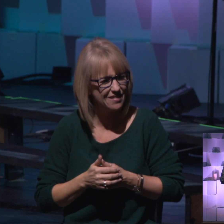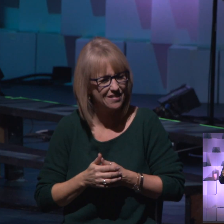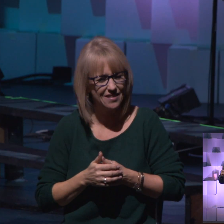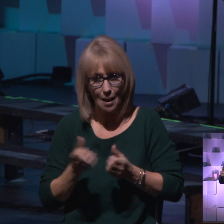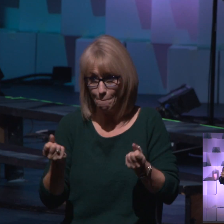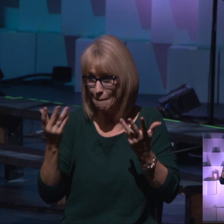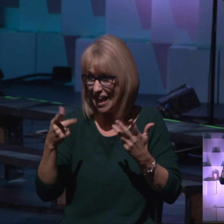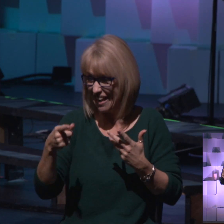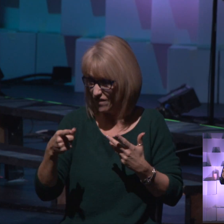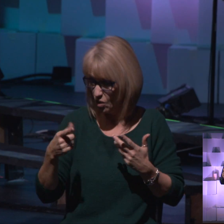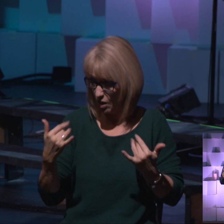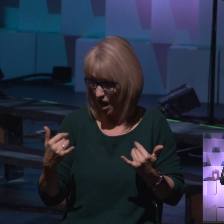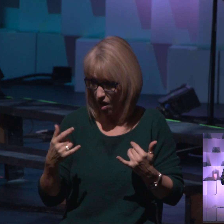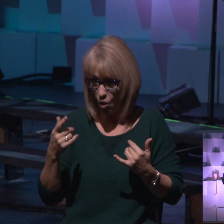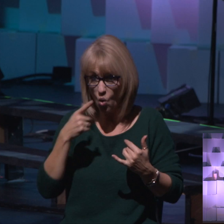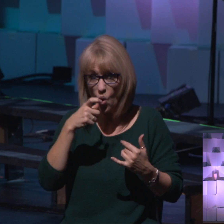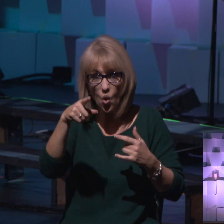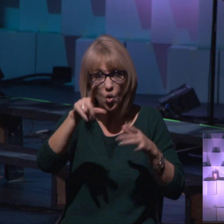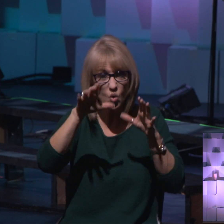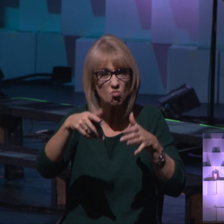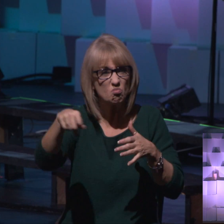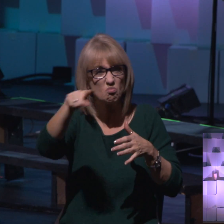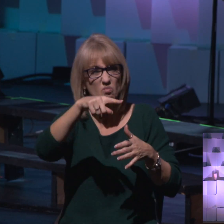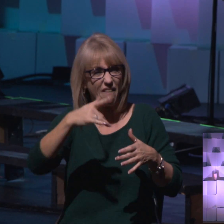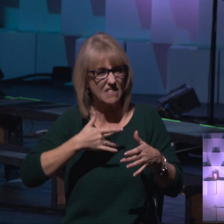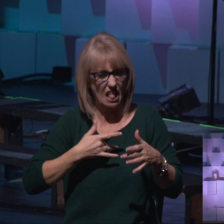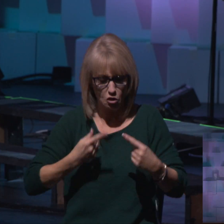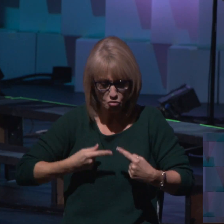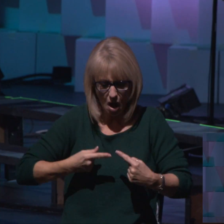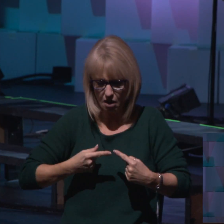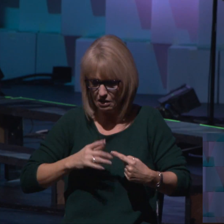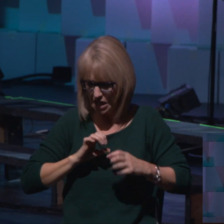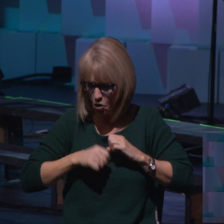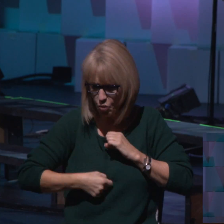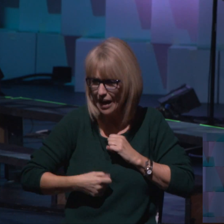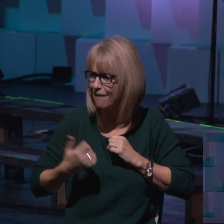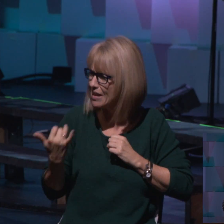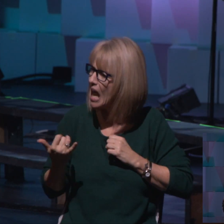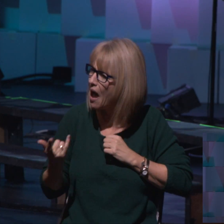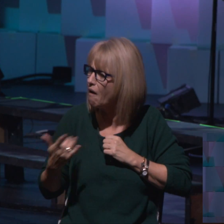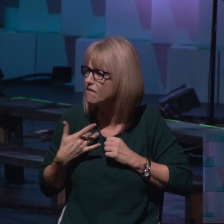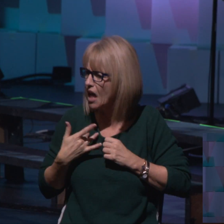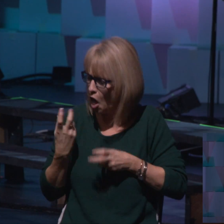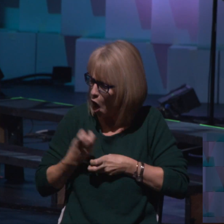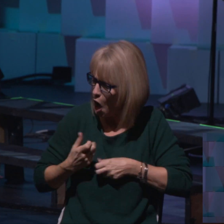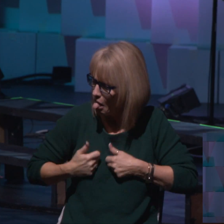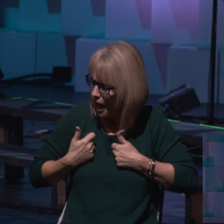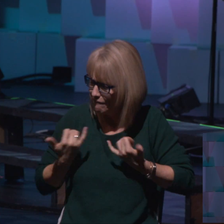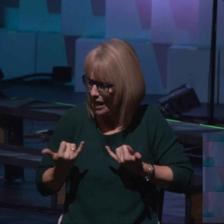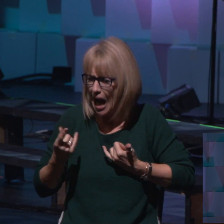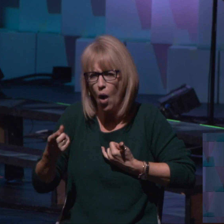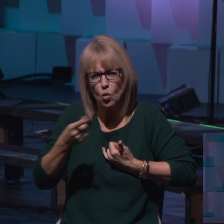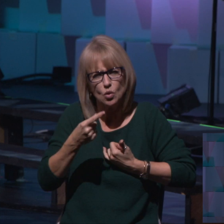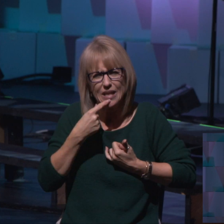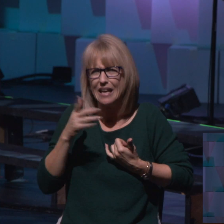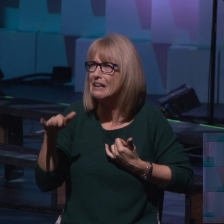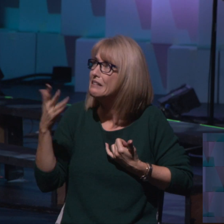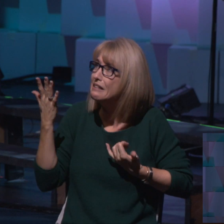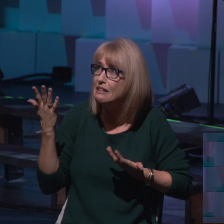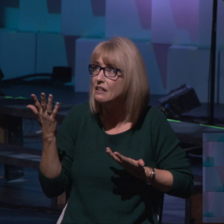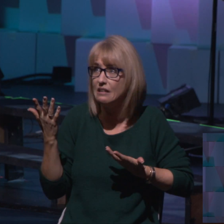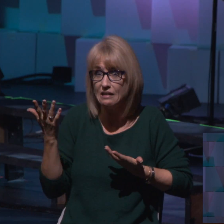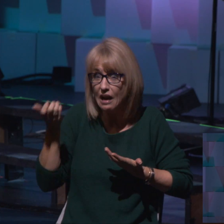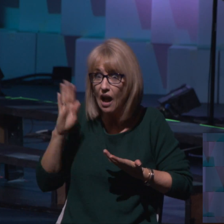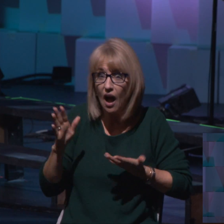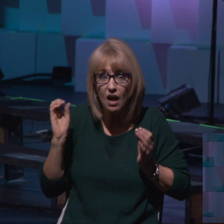and difficulty and overwhelming grief and uncertainty of the future and those hard times. You wonder, God, where are you? And we